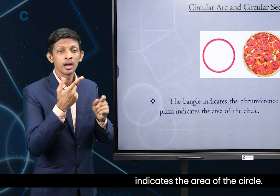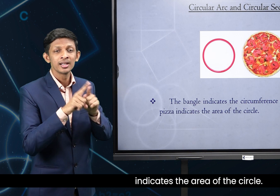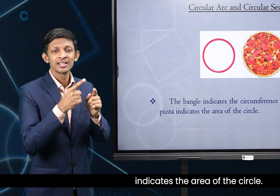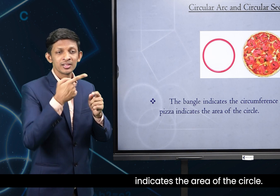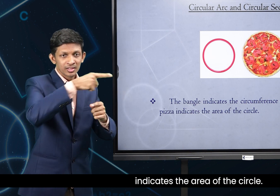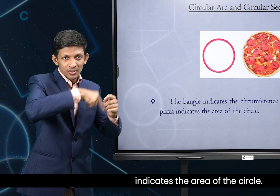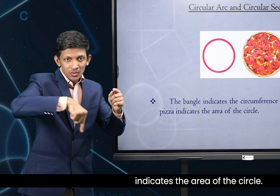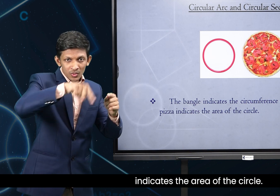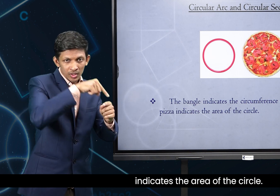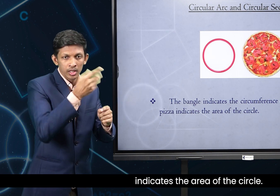circle.